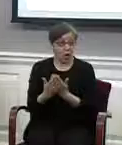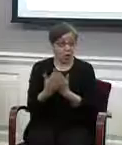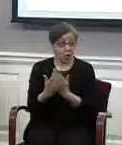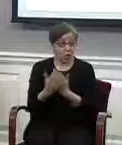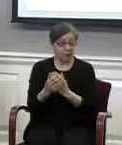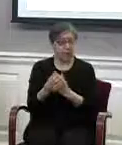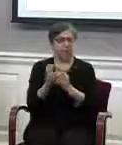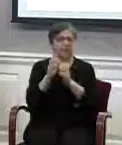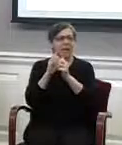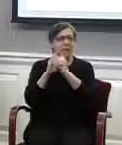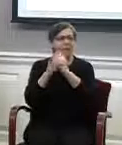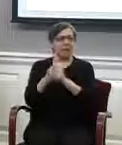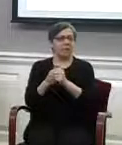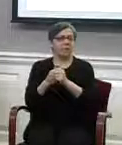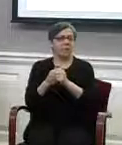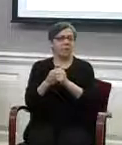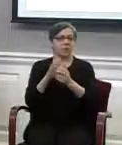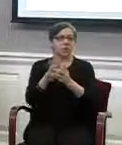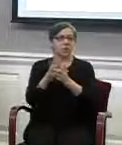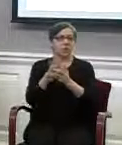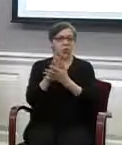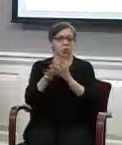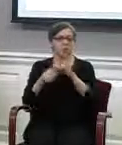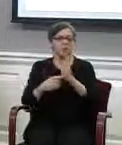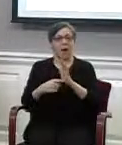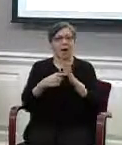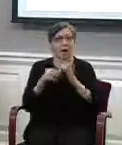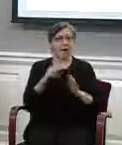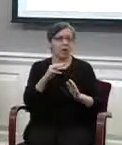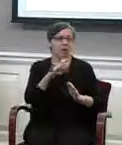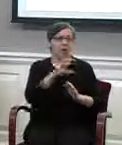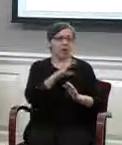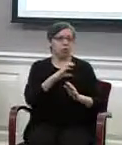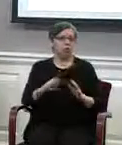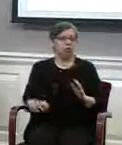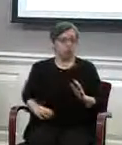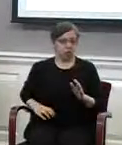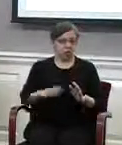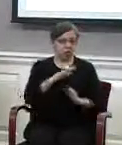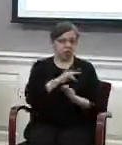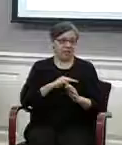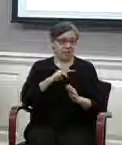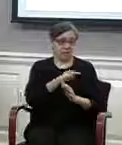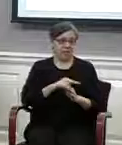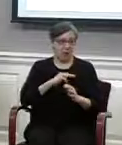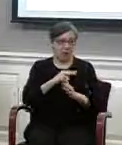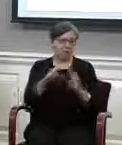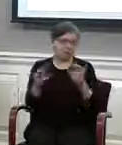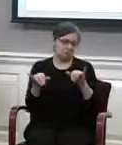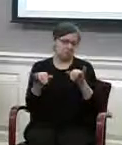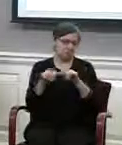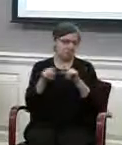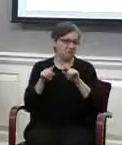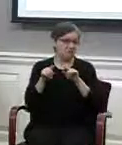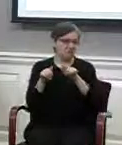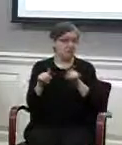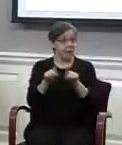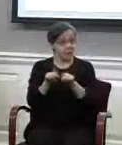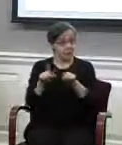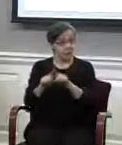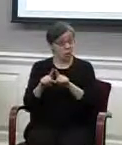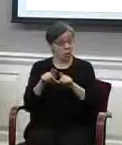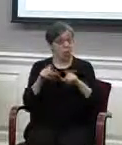missionary schools. It's a prevalent model for private schooling in Lebanon. It's also a university